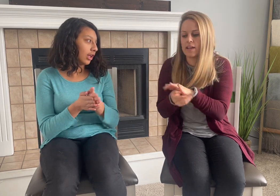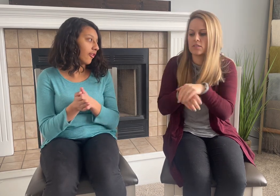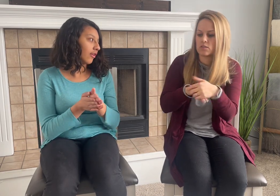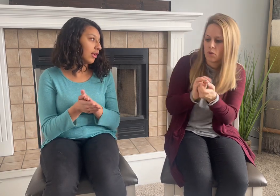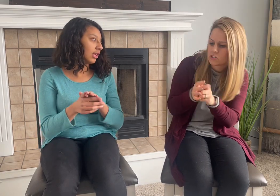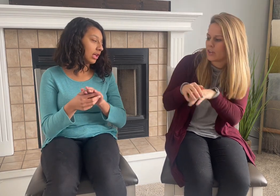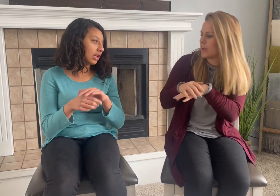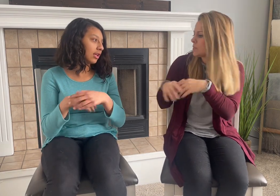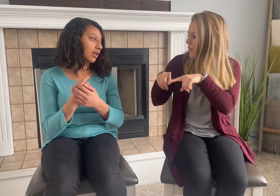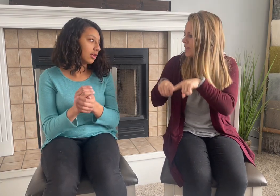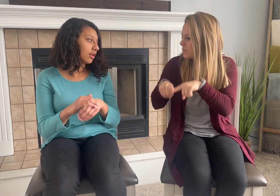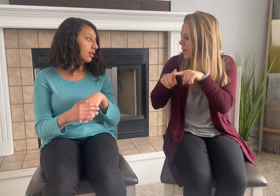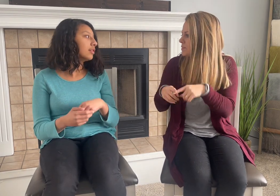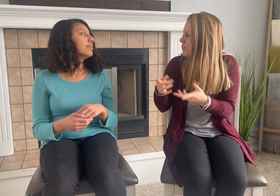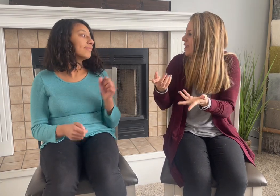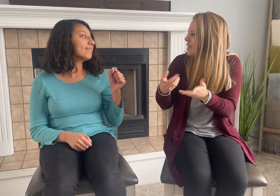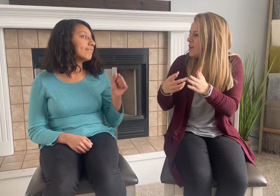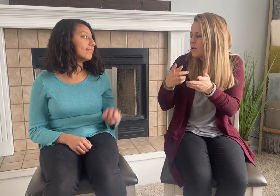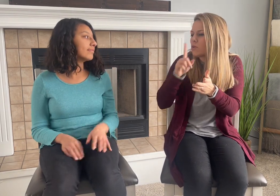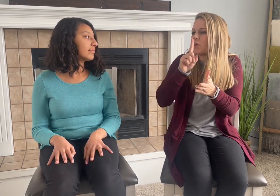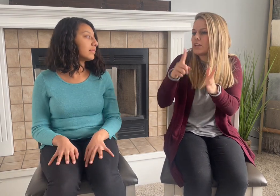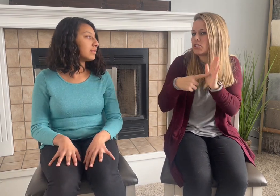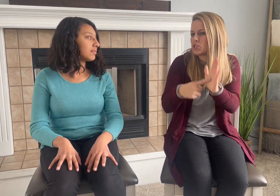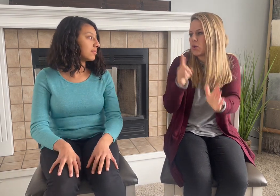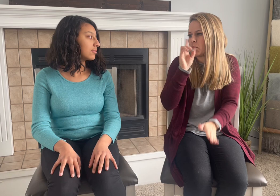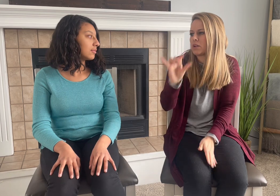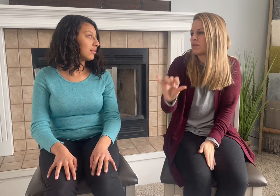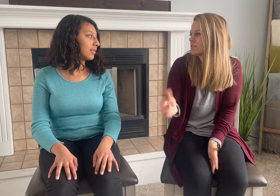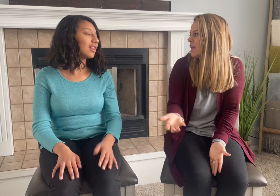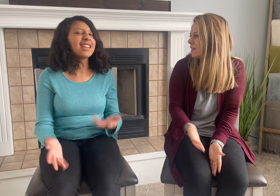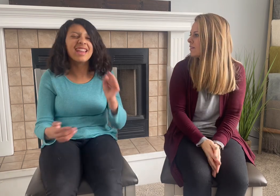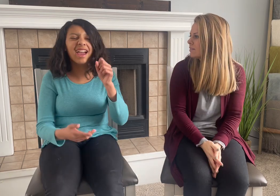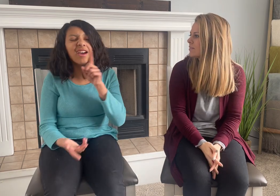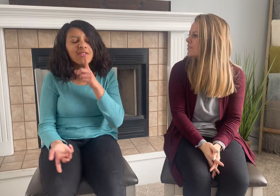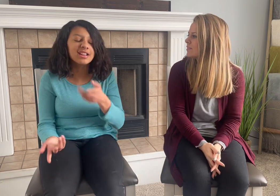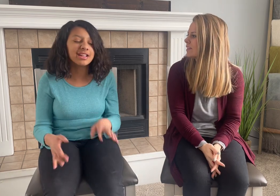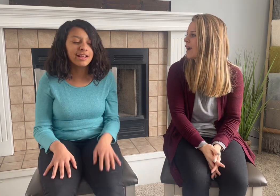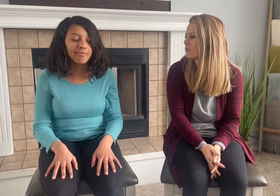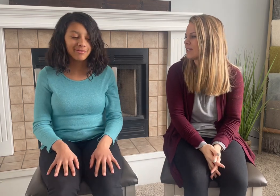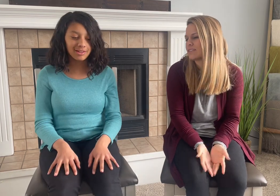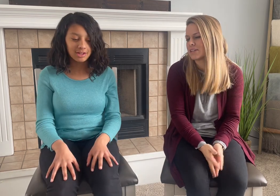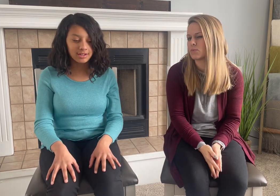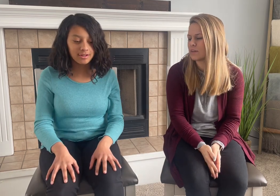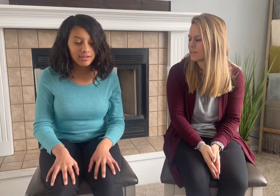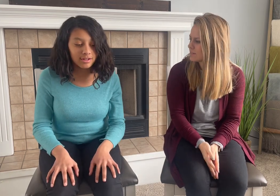hands, wash your hands. But yeah, it depends, but you're really just showing what it looks like. Yeah, really. That's what it is.